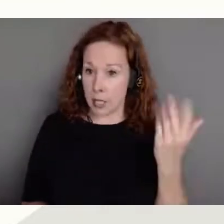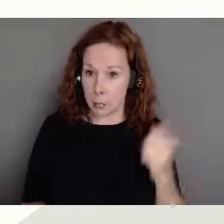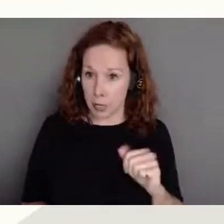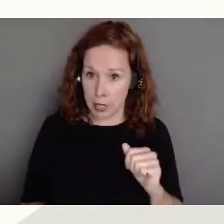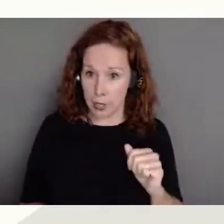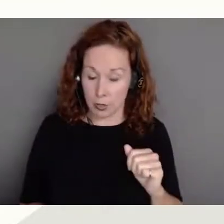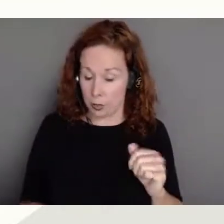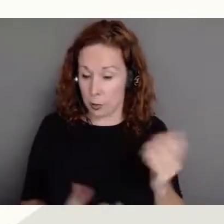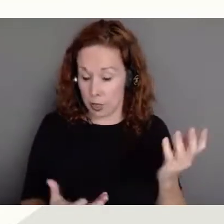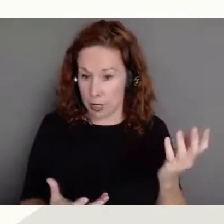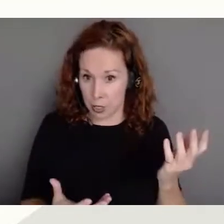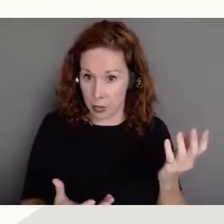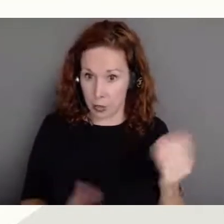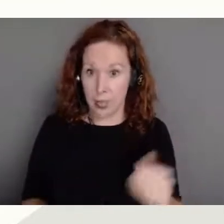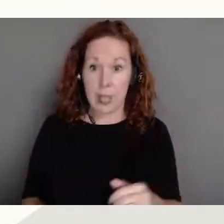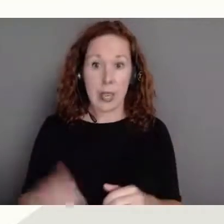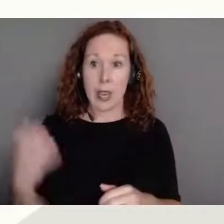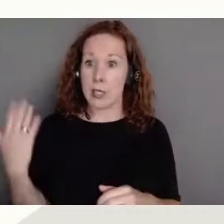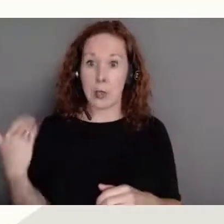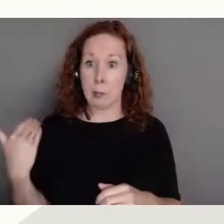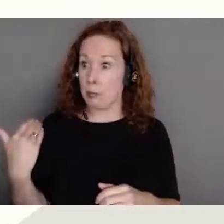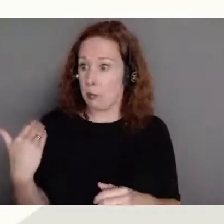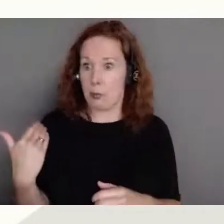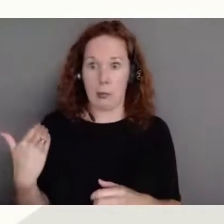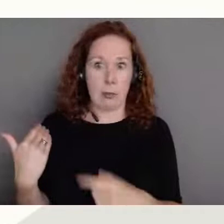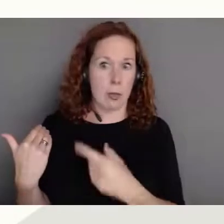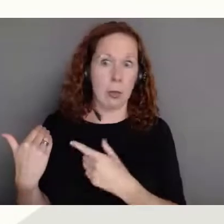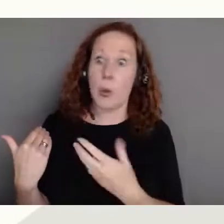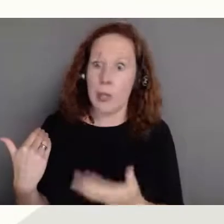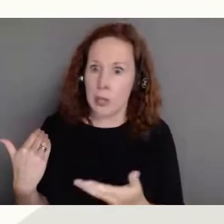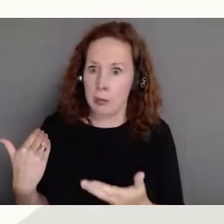to, I can book an interview. And so the